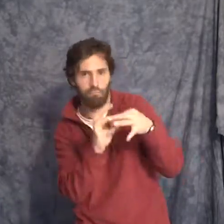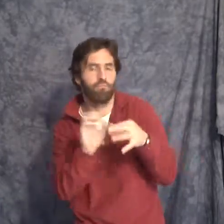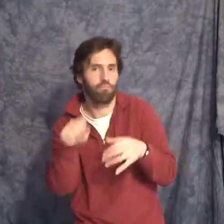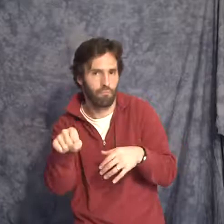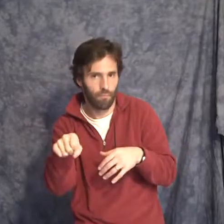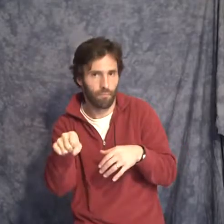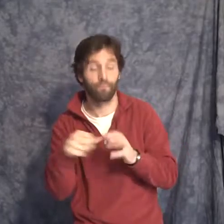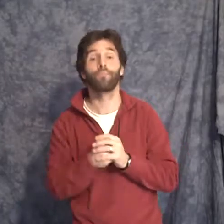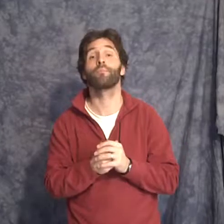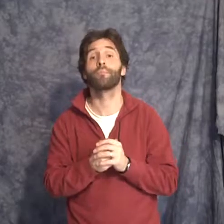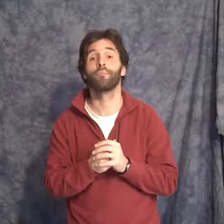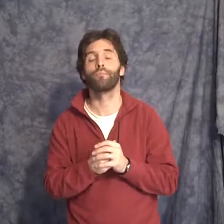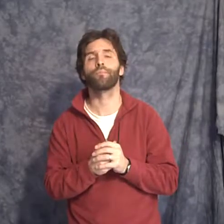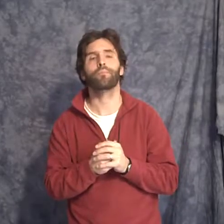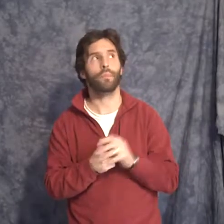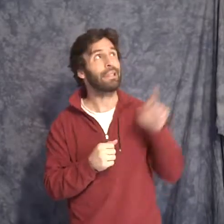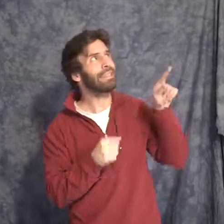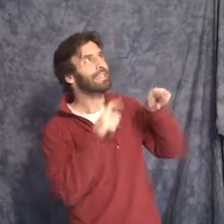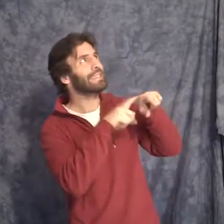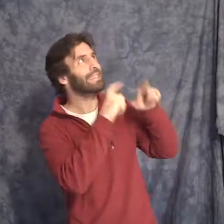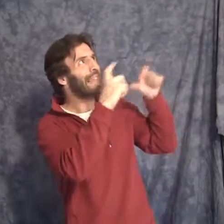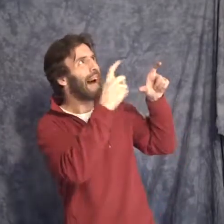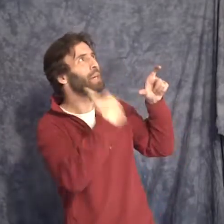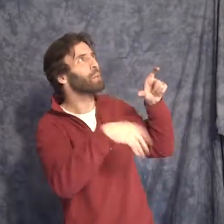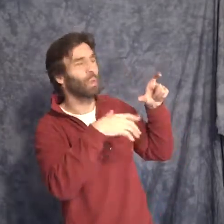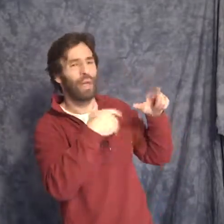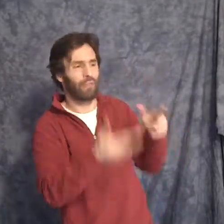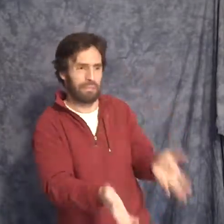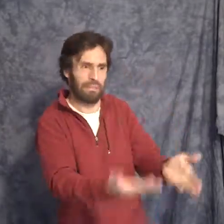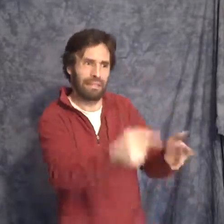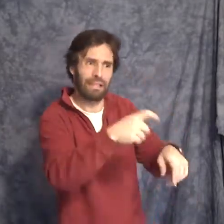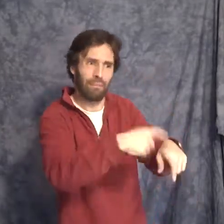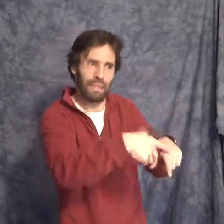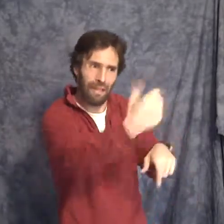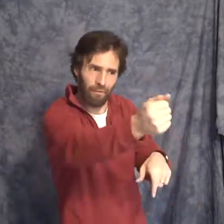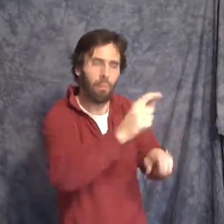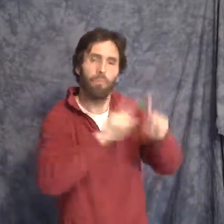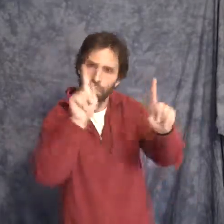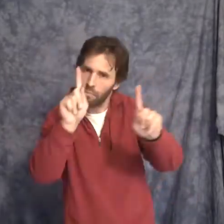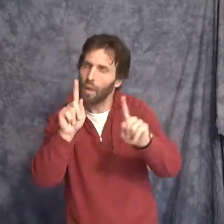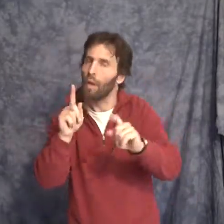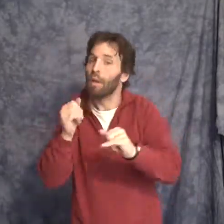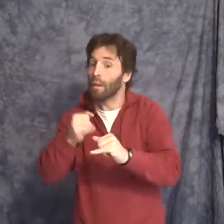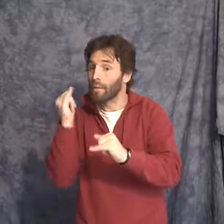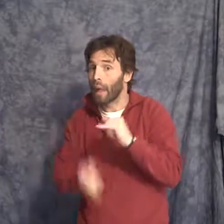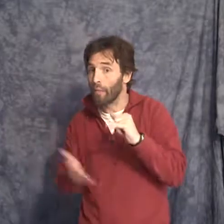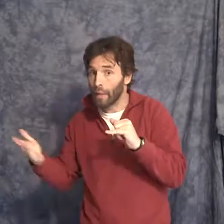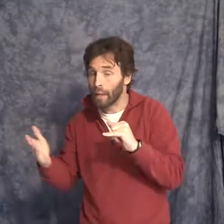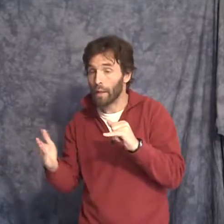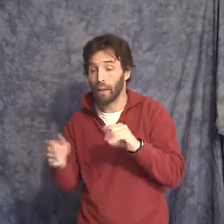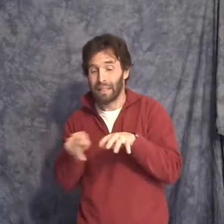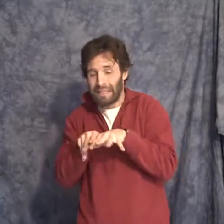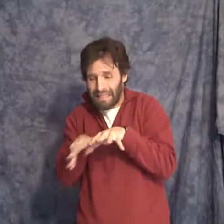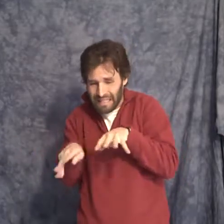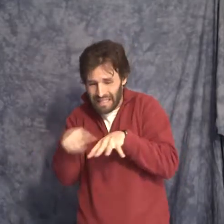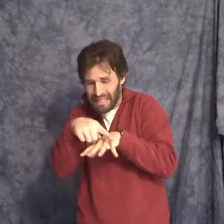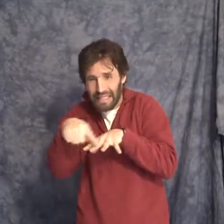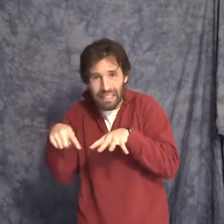Last thing, I see the clock, we got to get Womogo out of here. The very end of each terminal fiber has a little enlargement, a